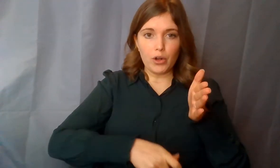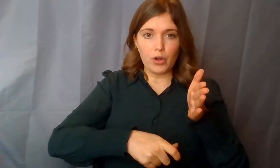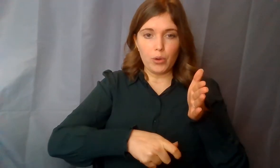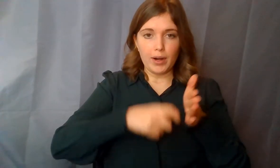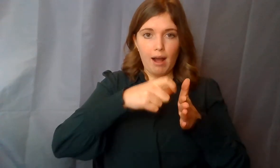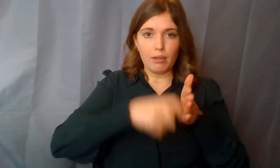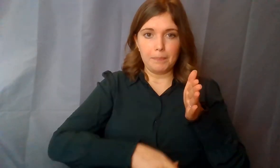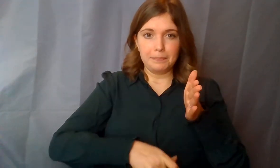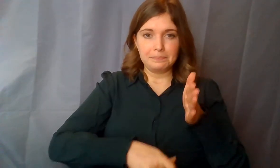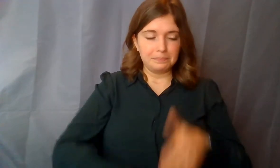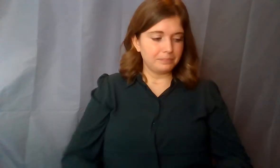Article or column.